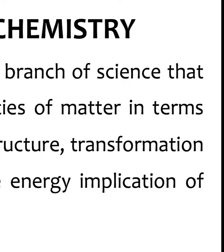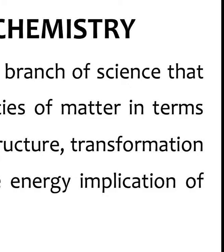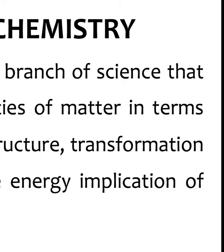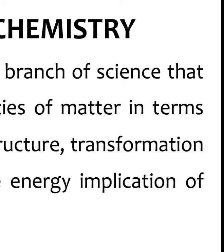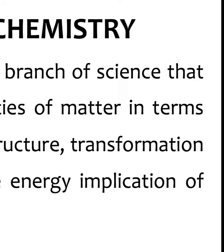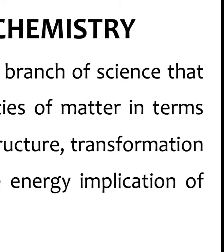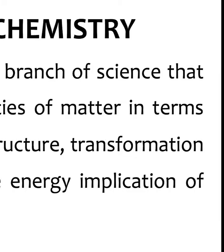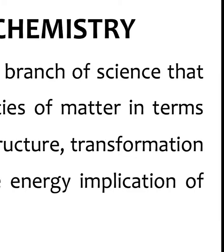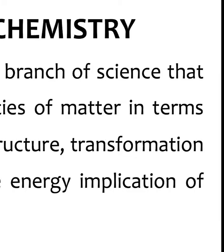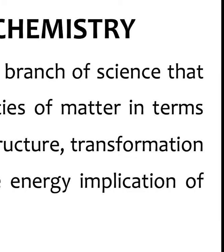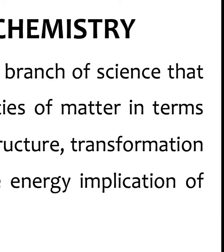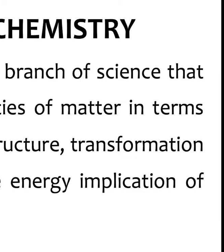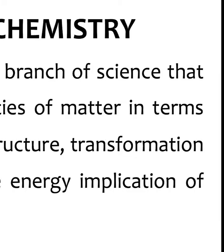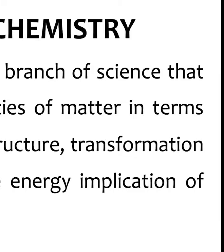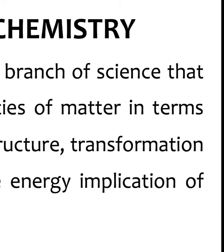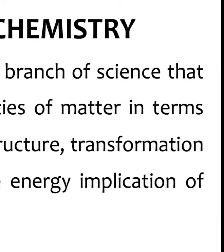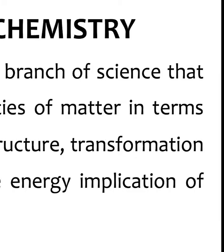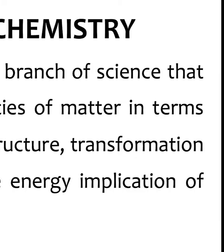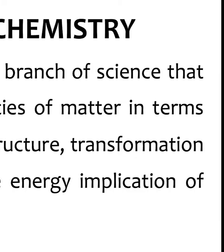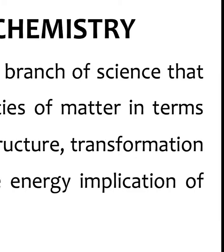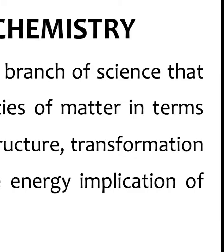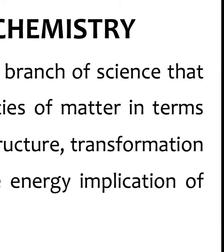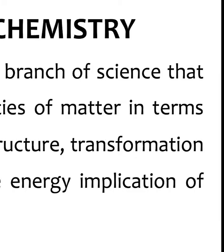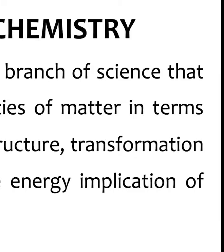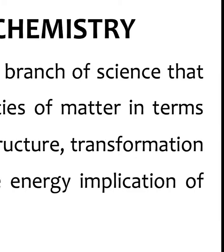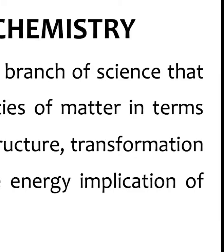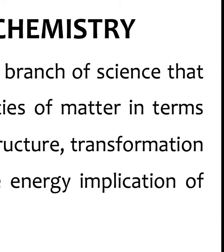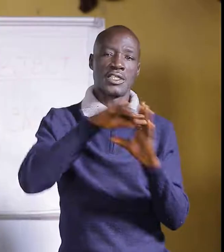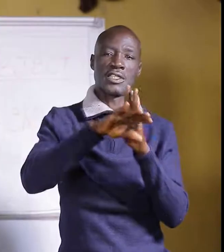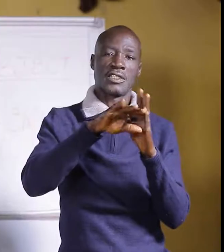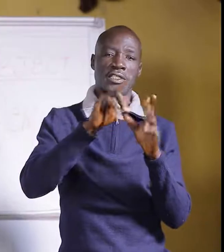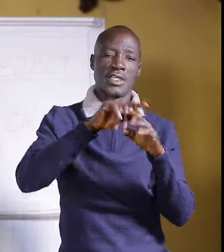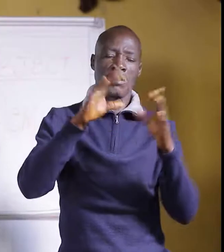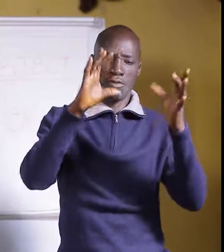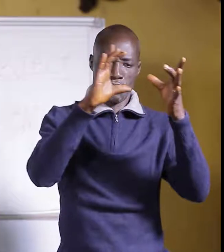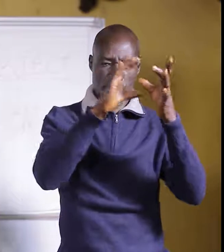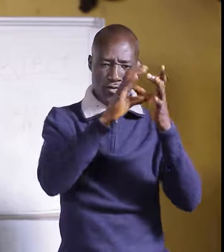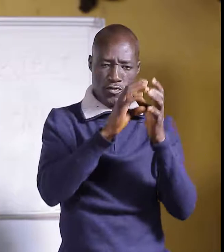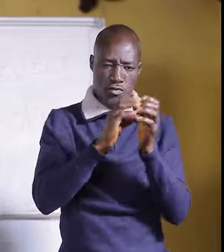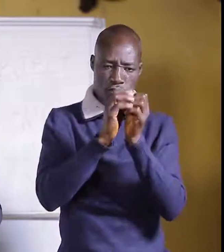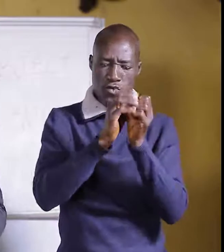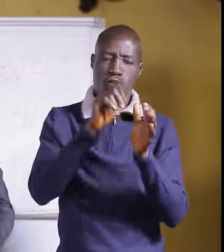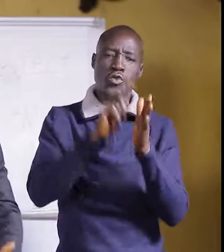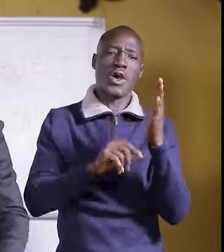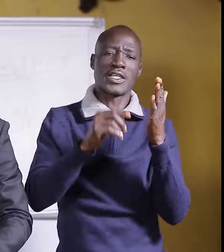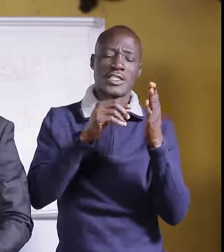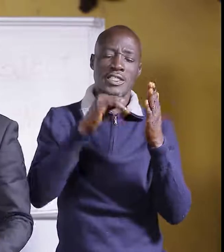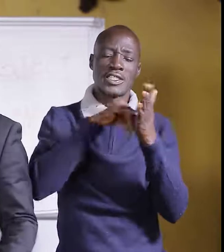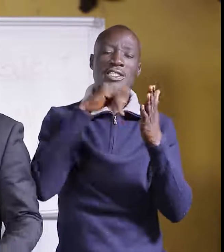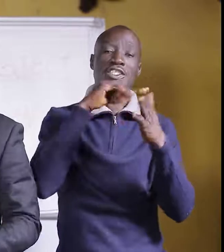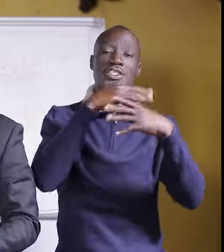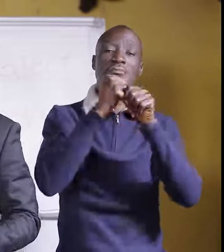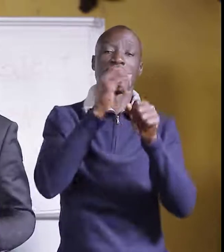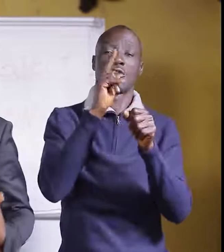the properties of matter in terms of composition. Composition means what matter is made up of.